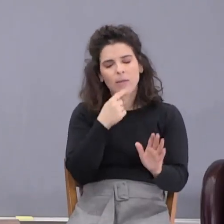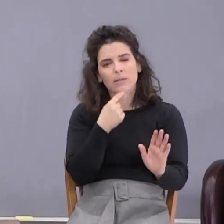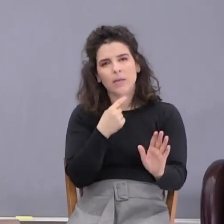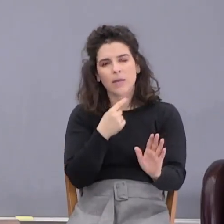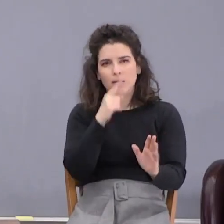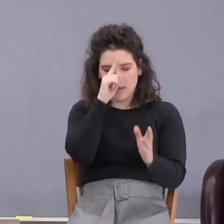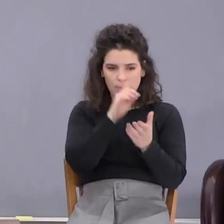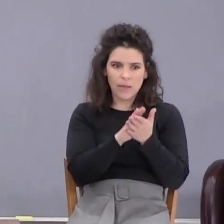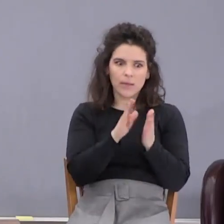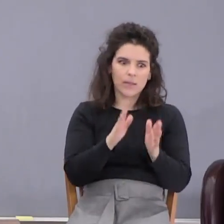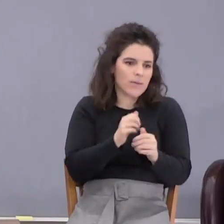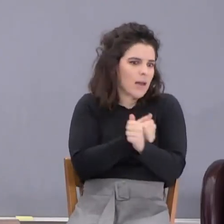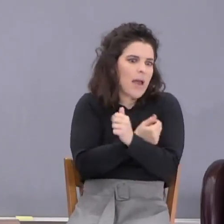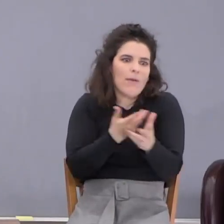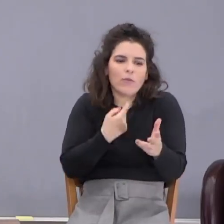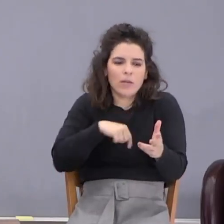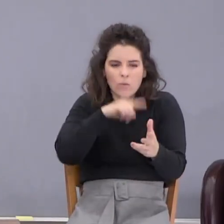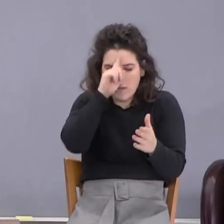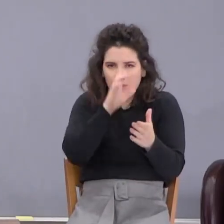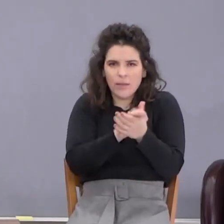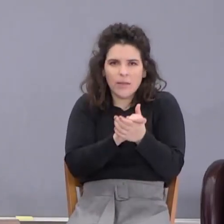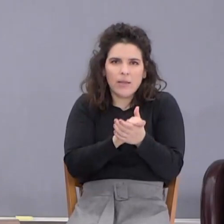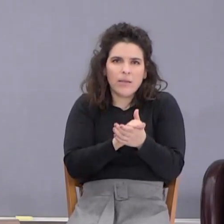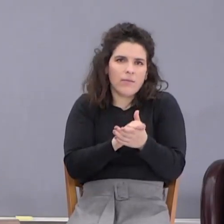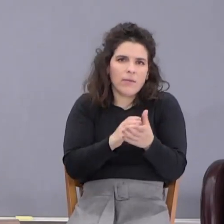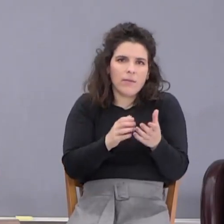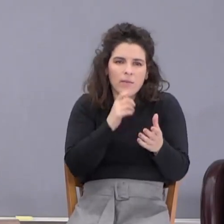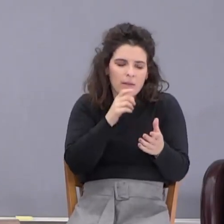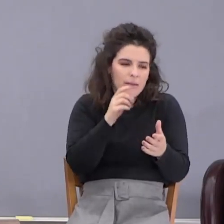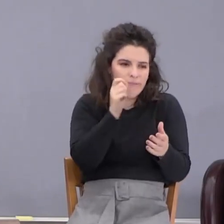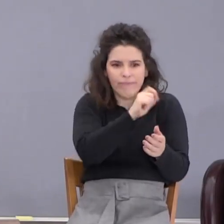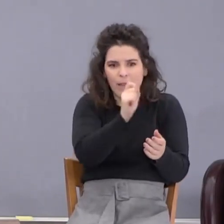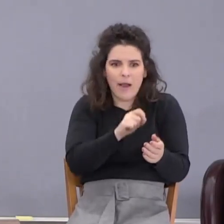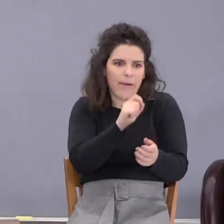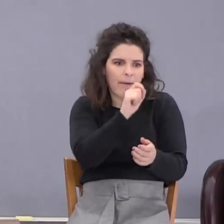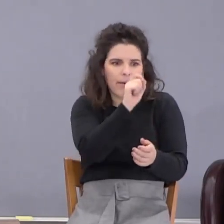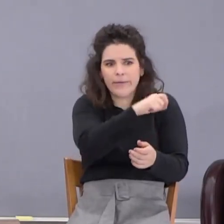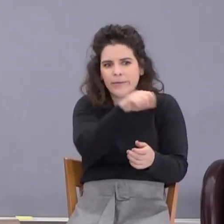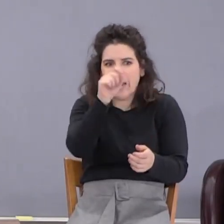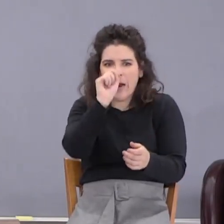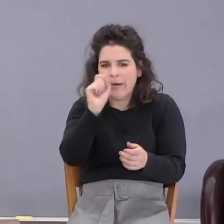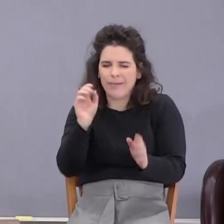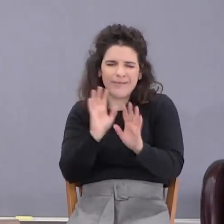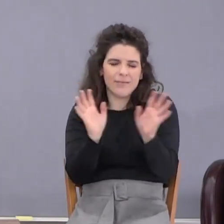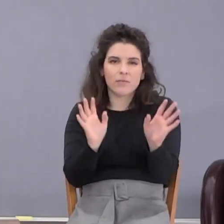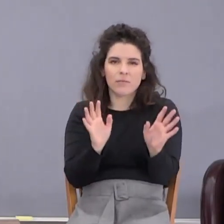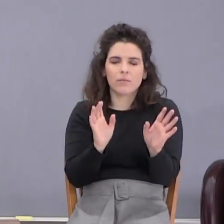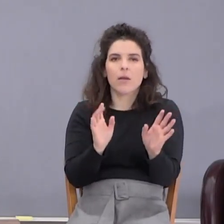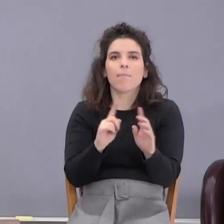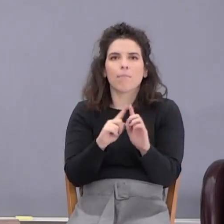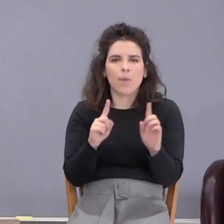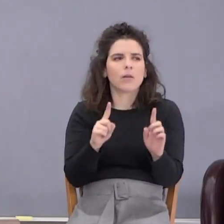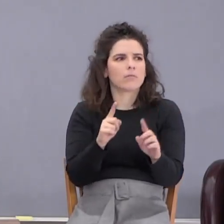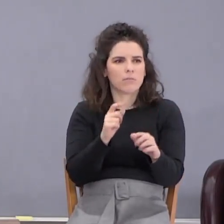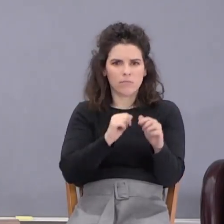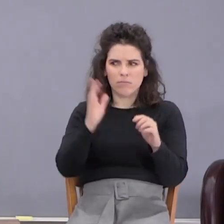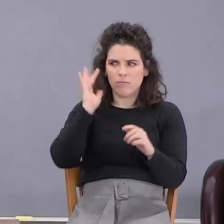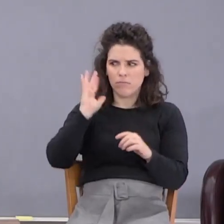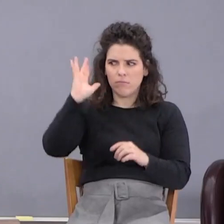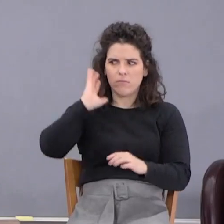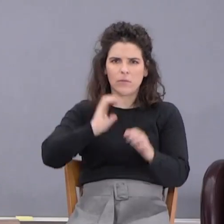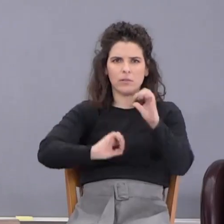saying they believed all the same things we believe. You know, they didn't dot every I, cross every T. But they believed that there is a